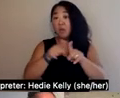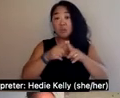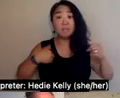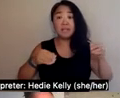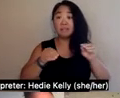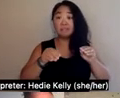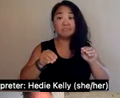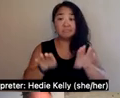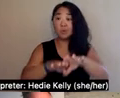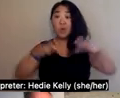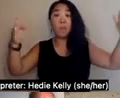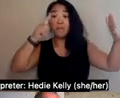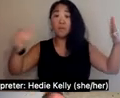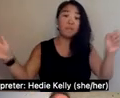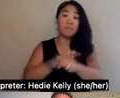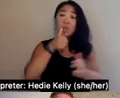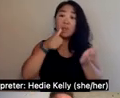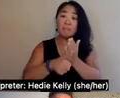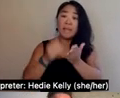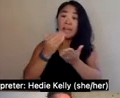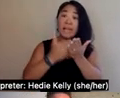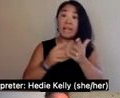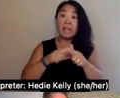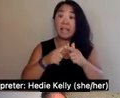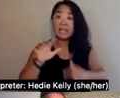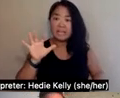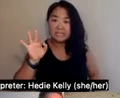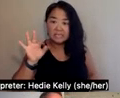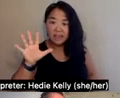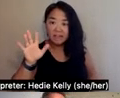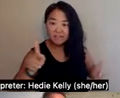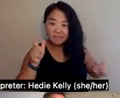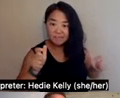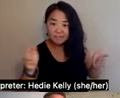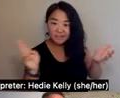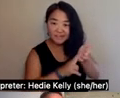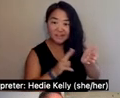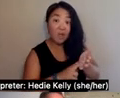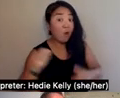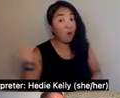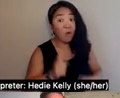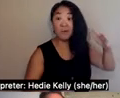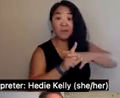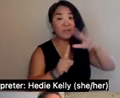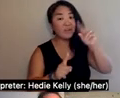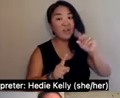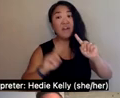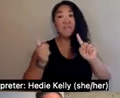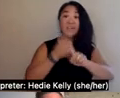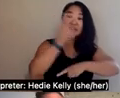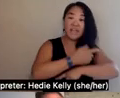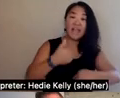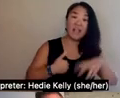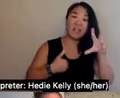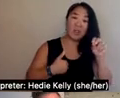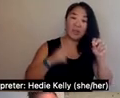thinking that many people would want to do it in mid-February, and 95 people signed up. Not all of them came, and on the first day we had 30 or so. We had to split up into